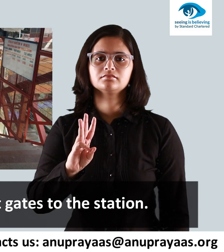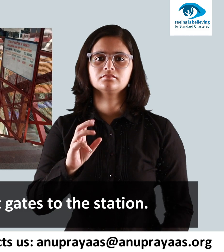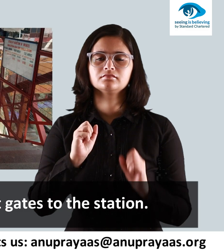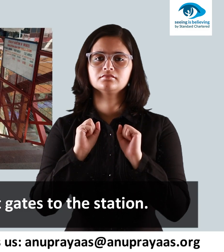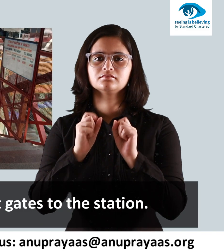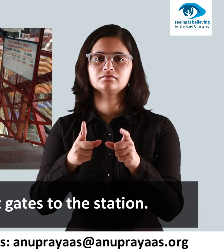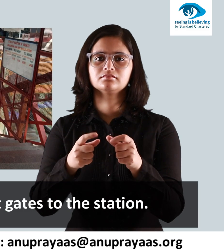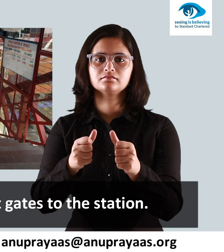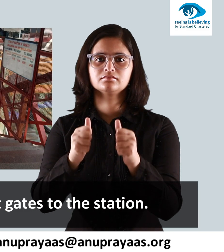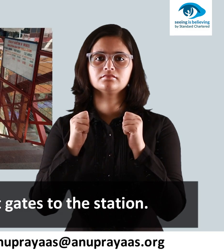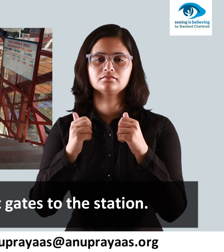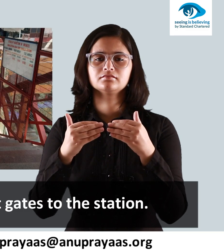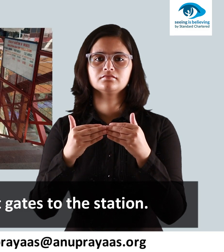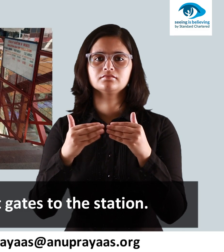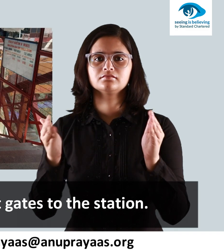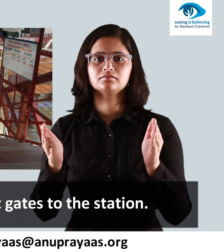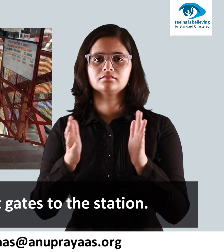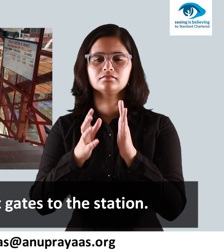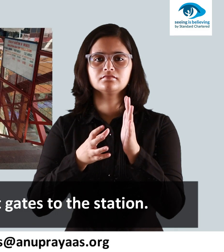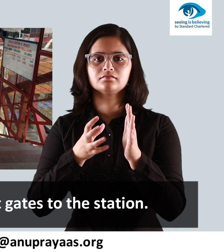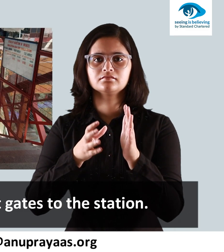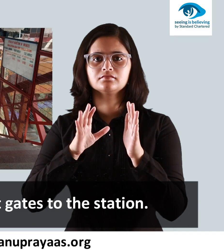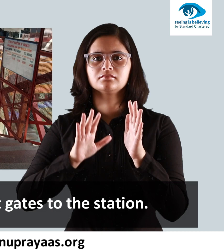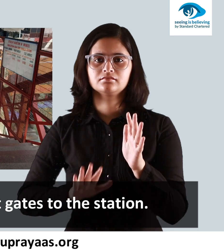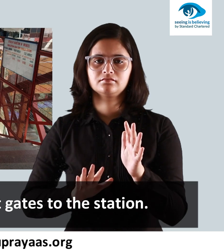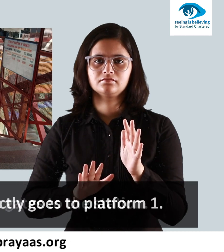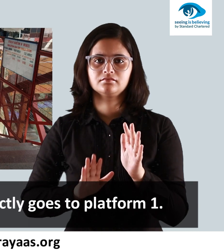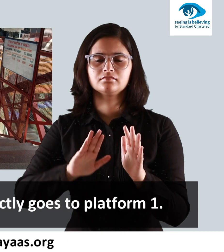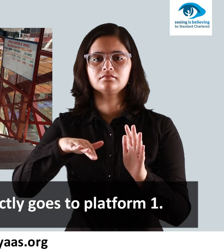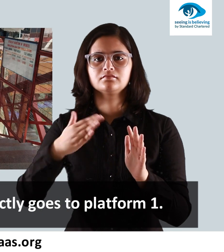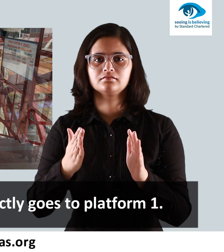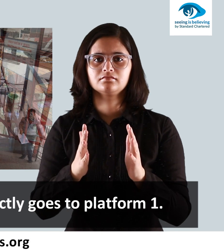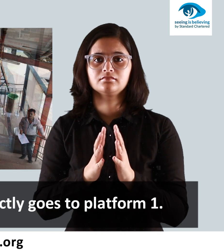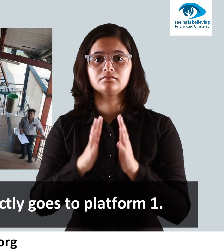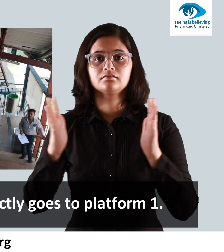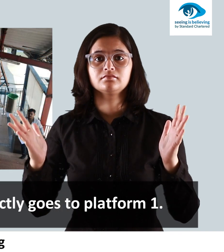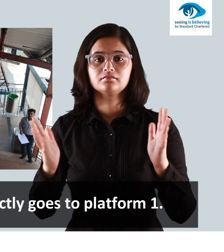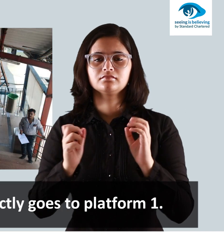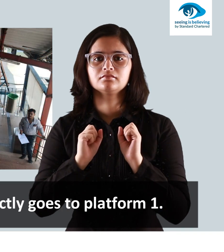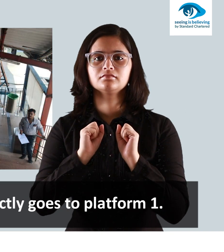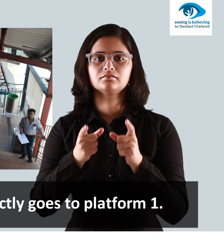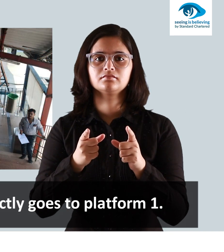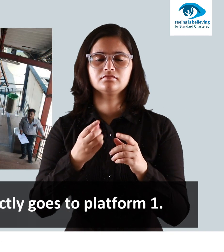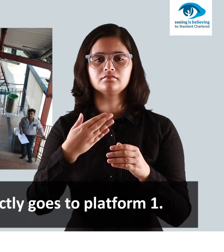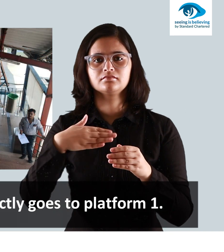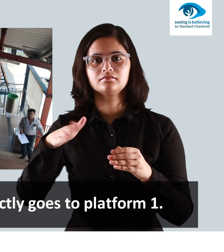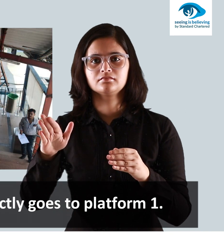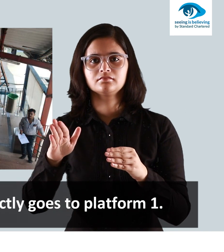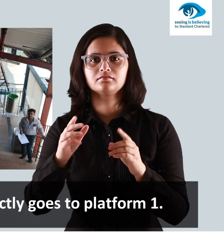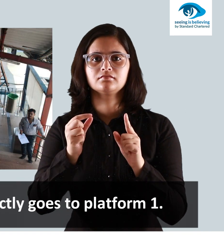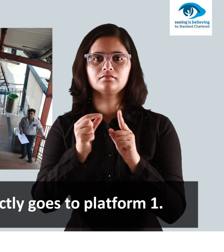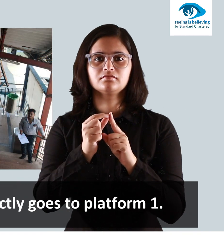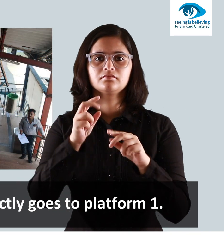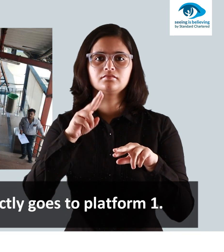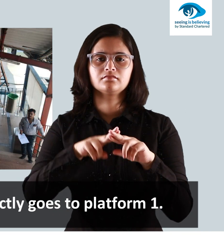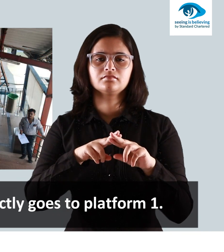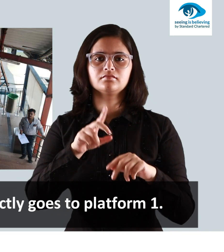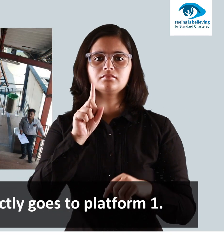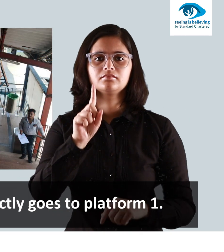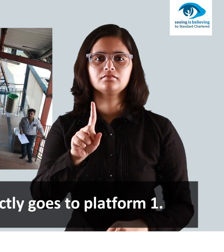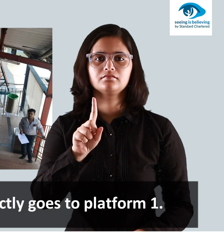There are three entry exit gates to the station. The main entrance directly goes to platform 1.